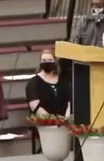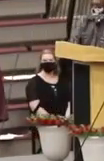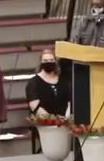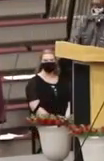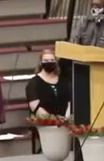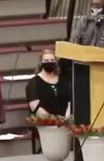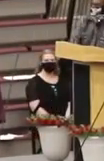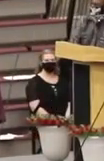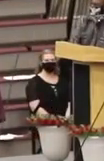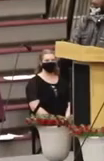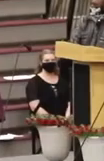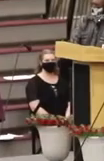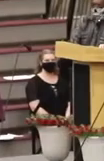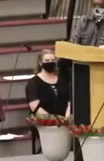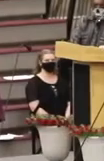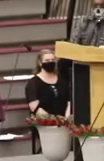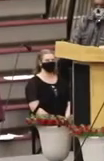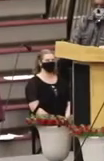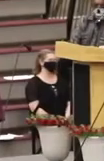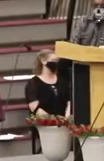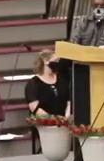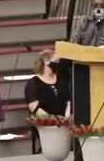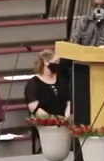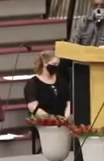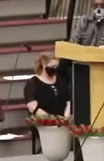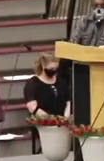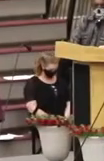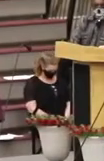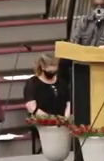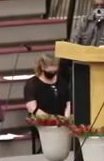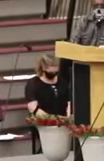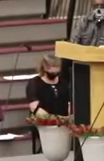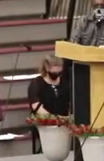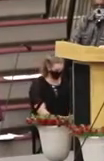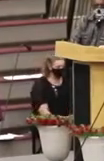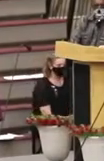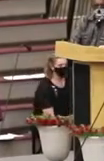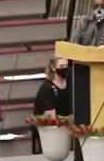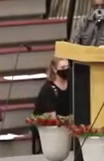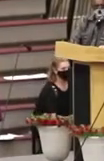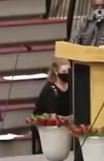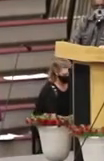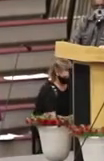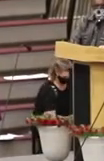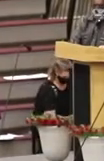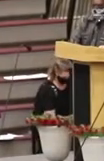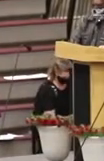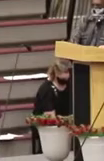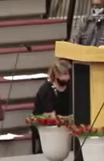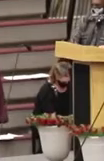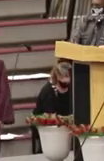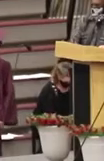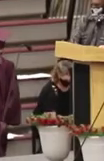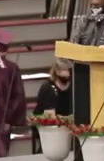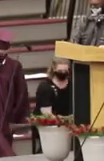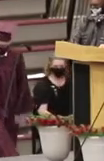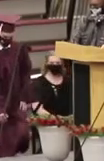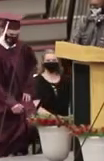Woo! Alex Peter